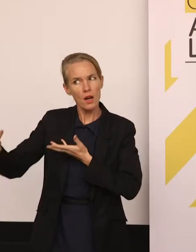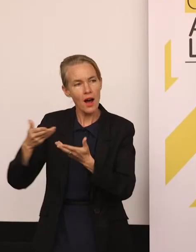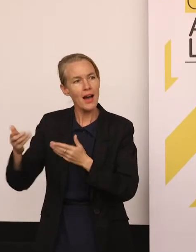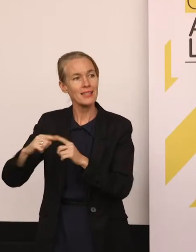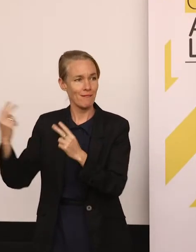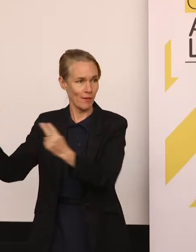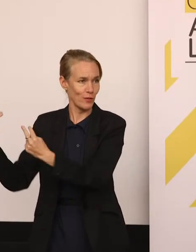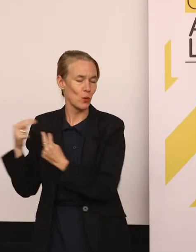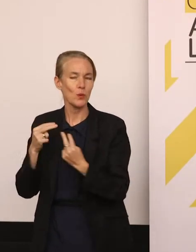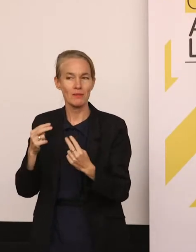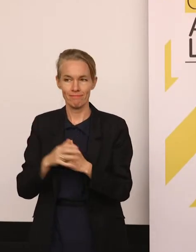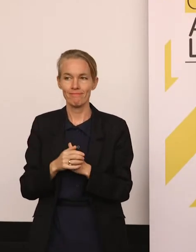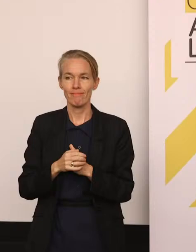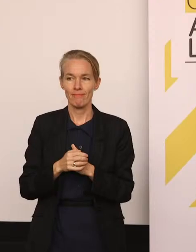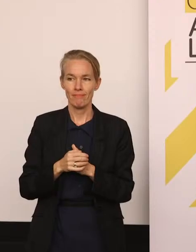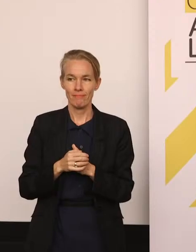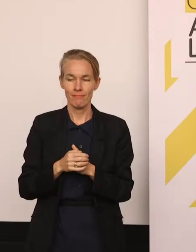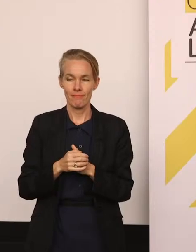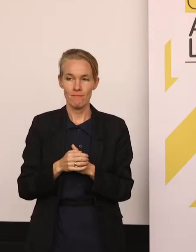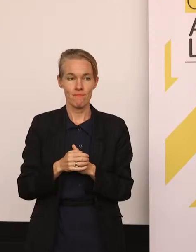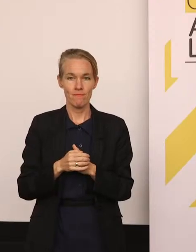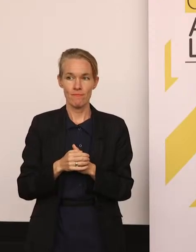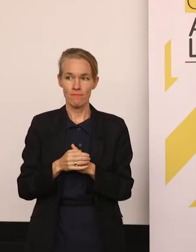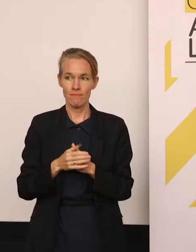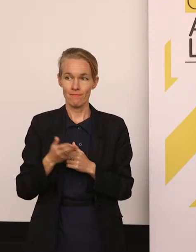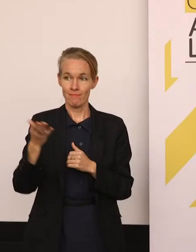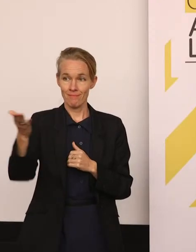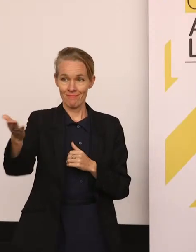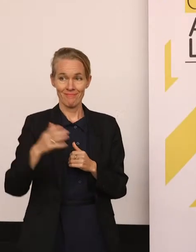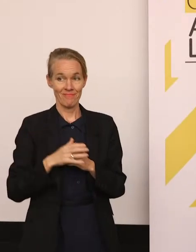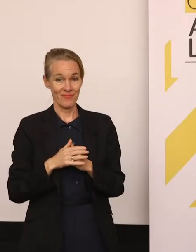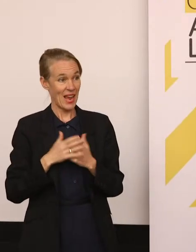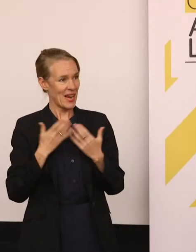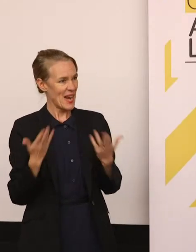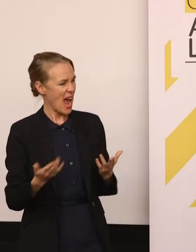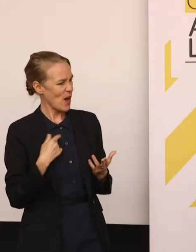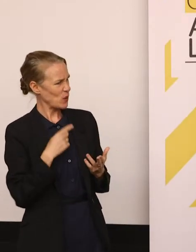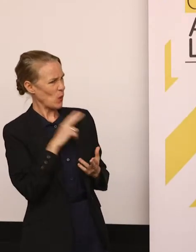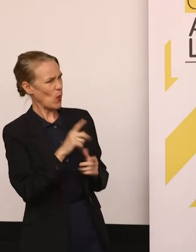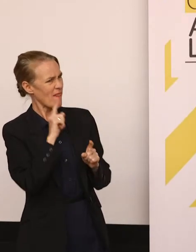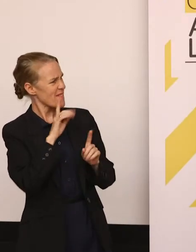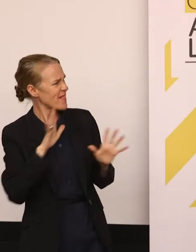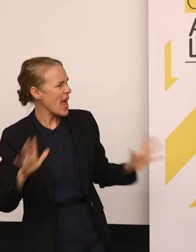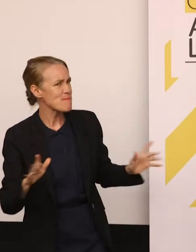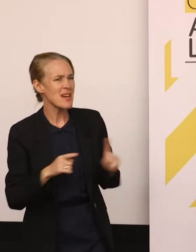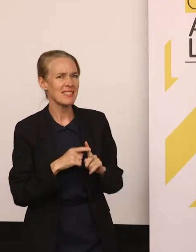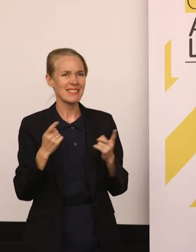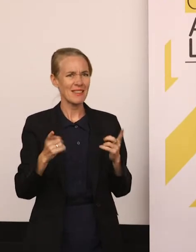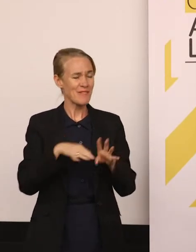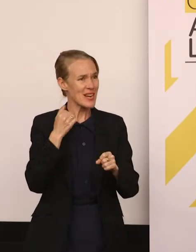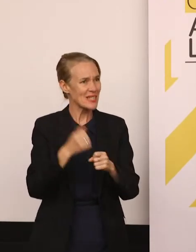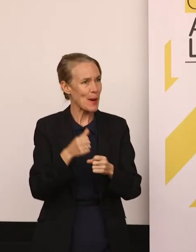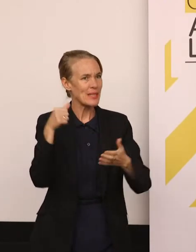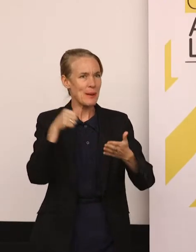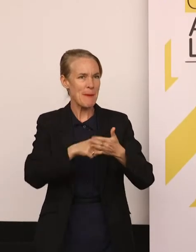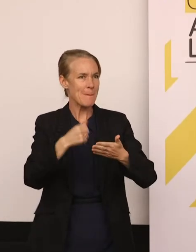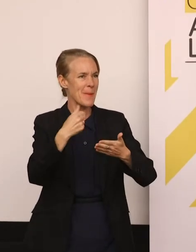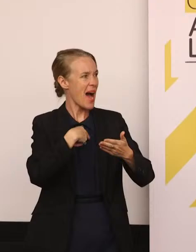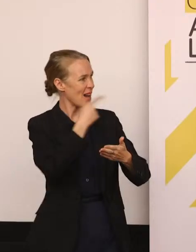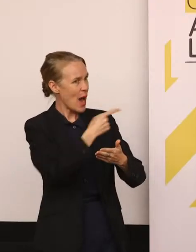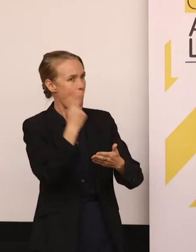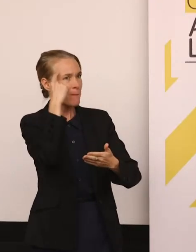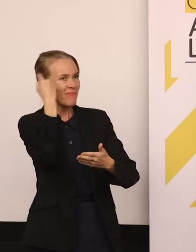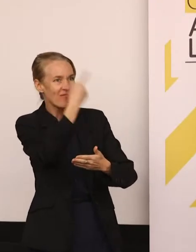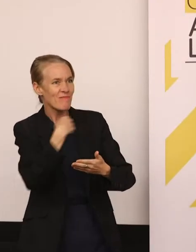them. Just what are you going to do with your new public profile? You know, there's artwork in Te Papa, the beard your